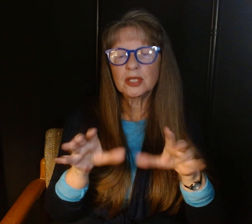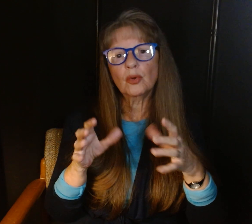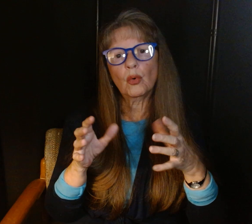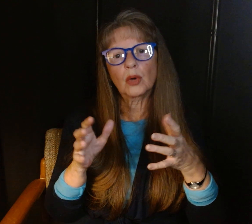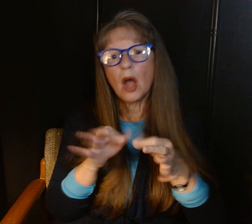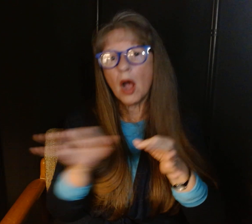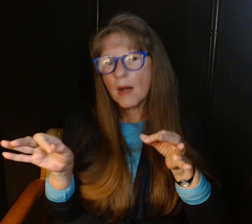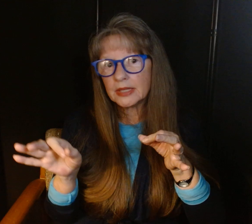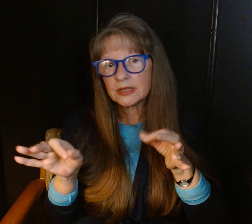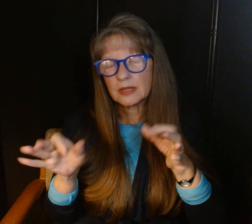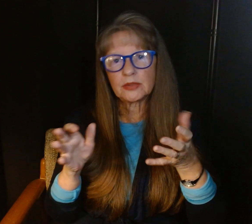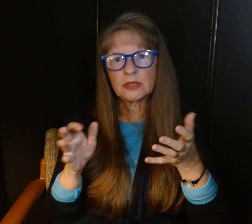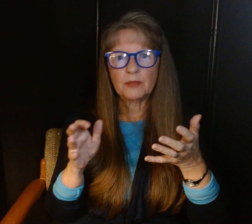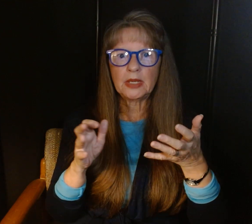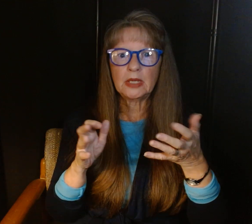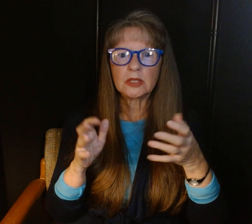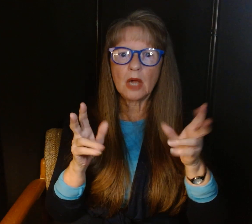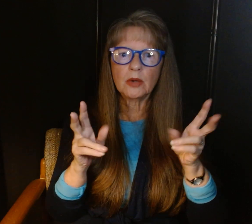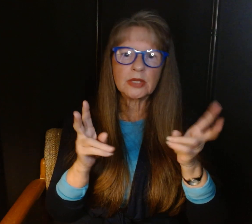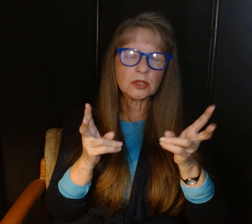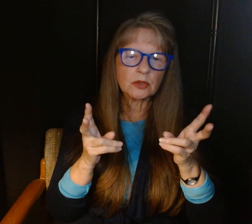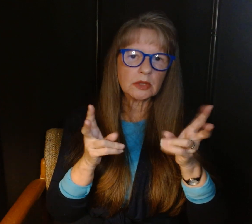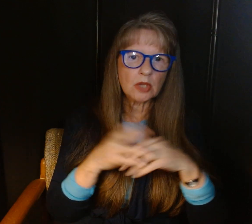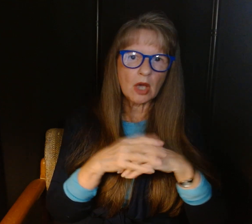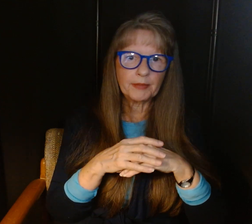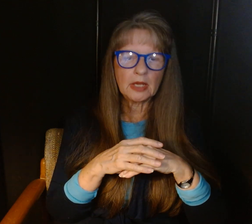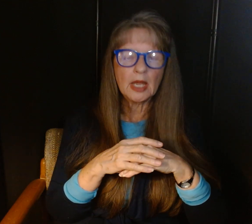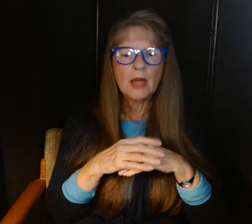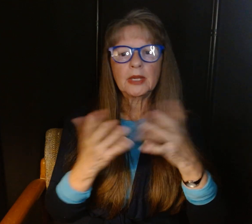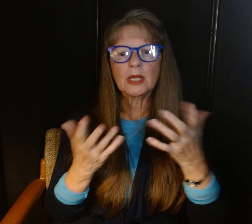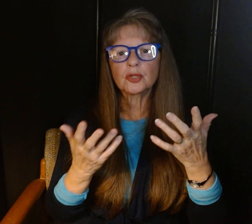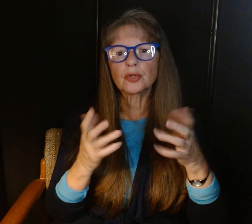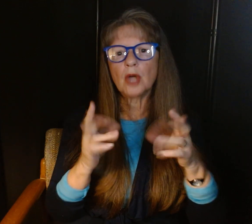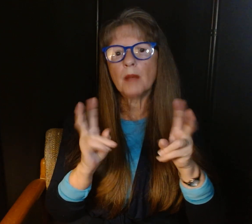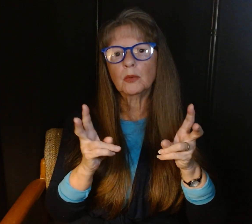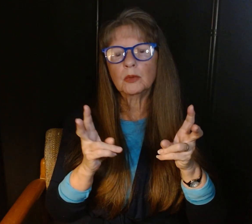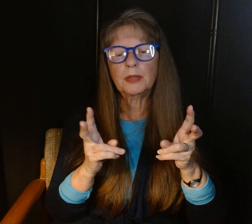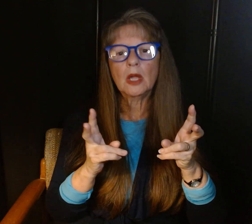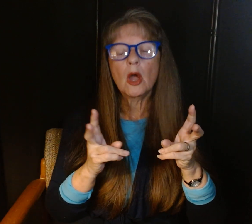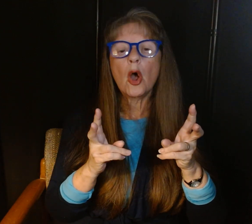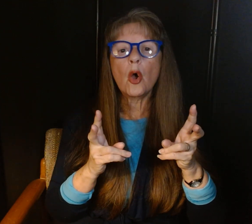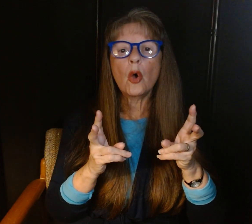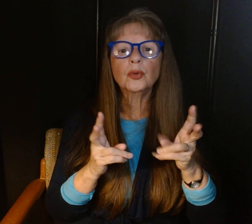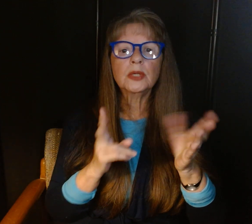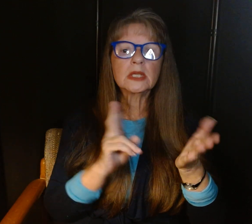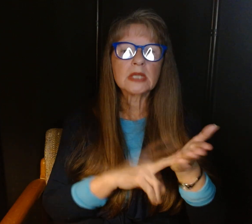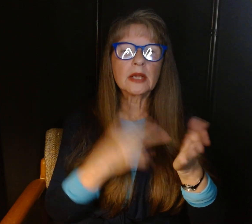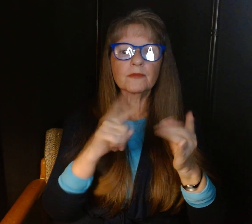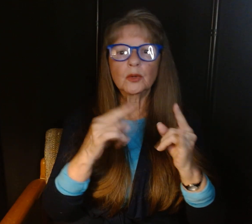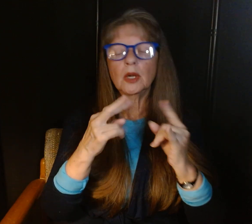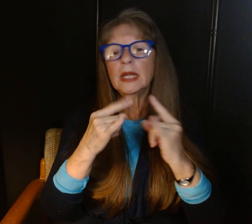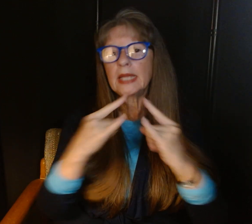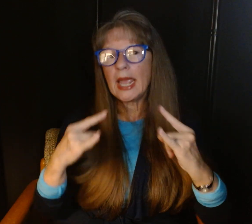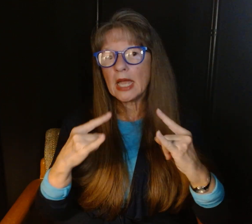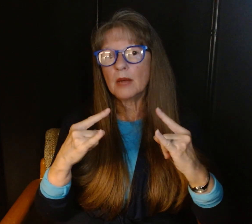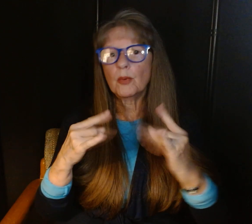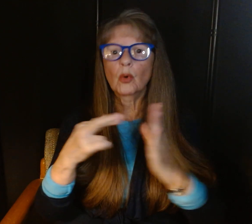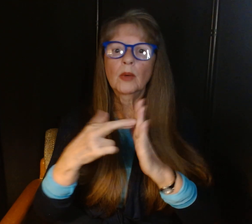or a comment about something. It's not necessarily the topic because your topic would be, oh, you need to sign up for camp or